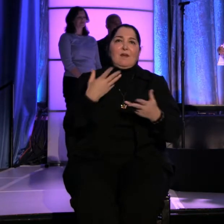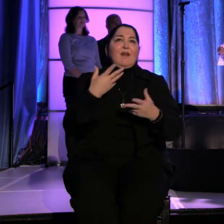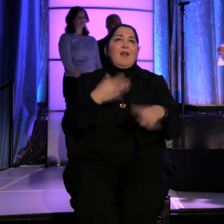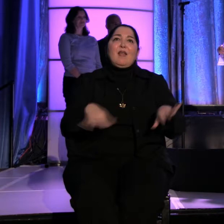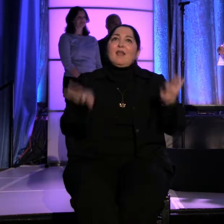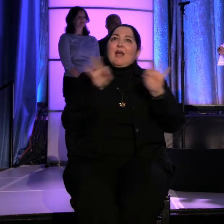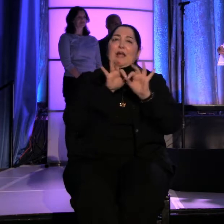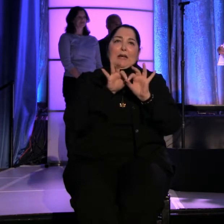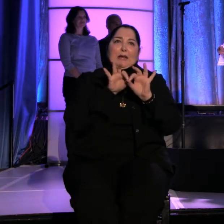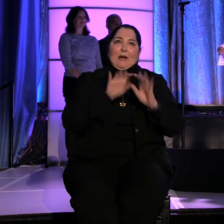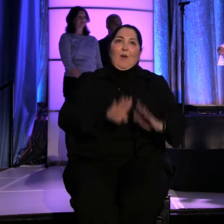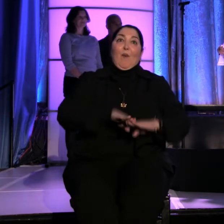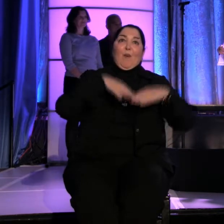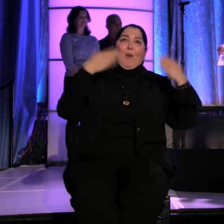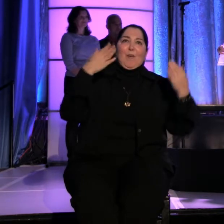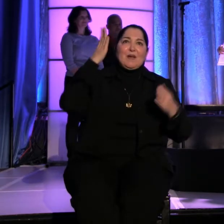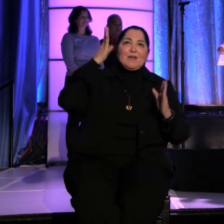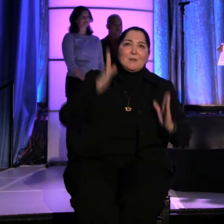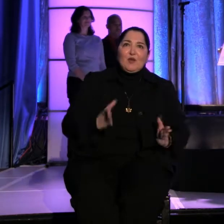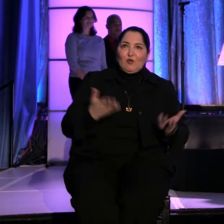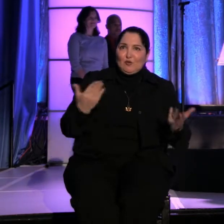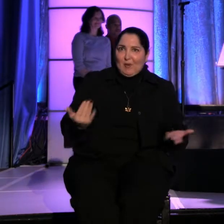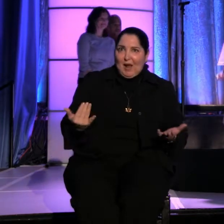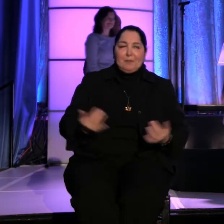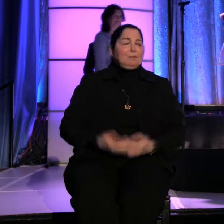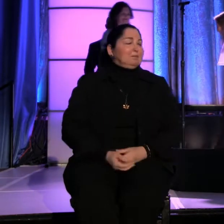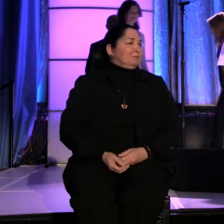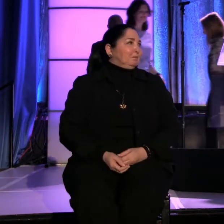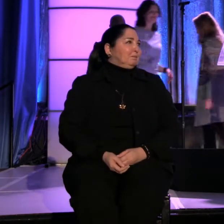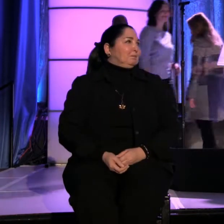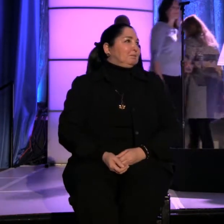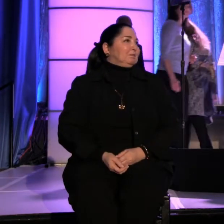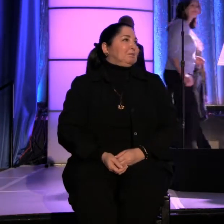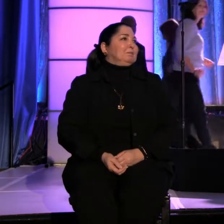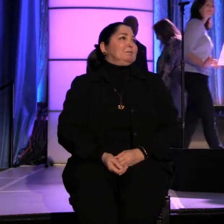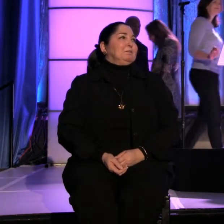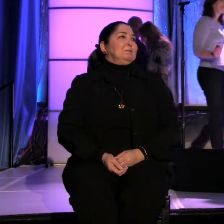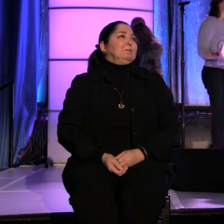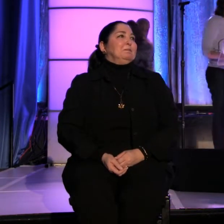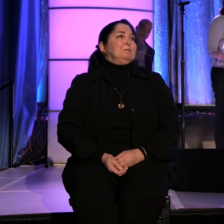speakers that will be with each of us today. Kathy?